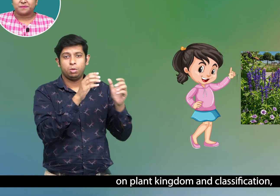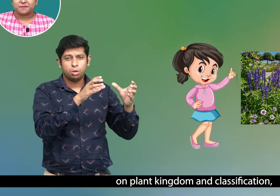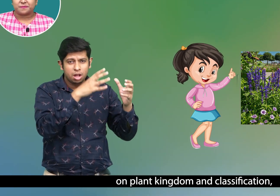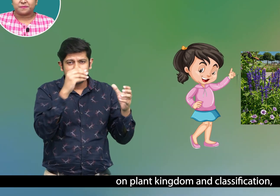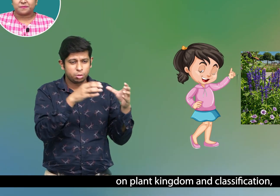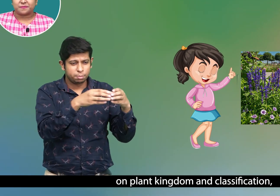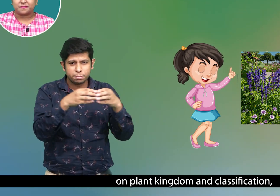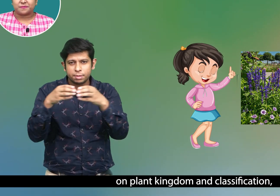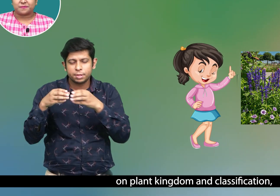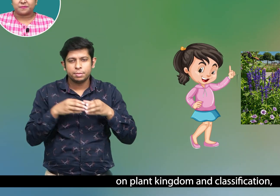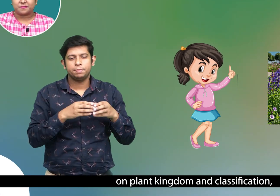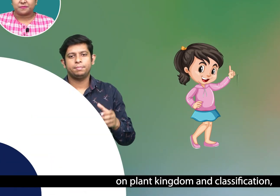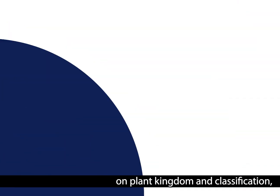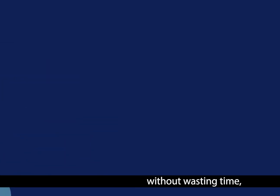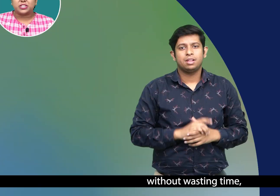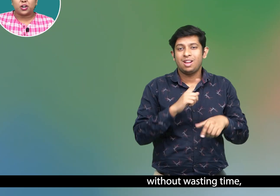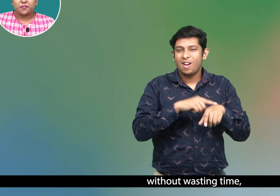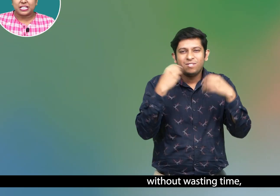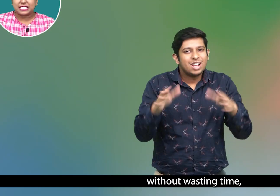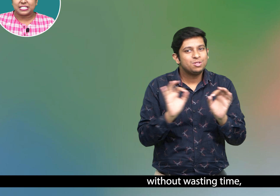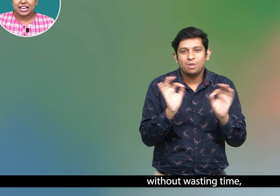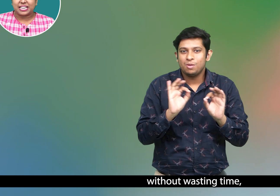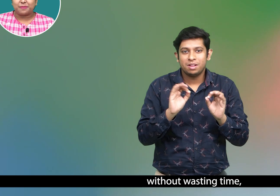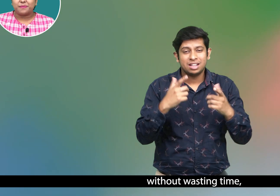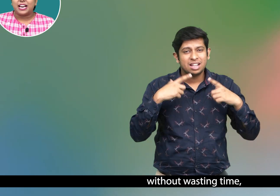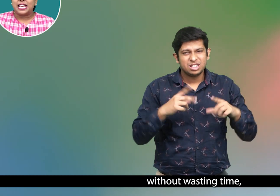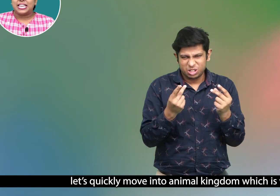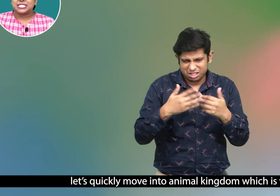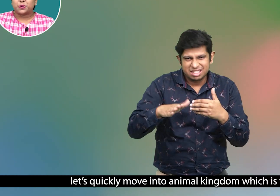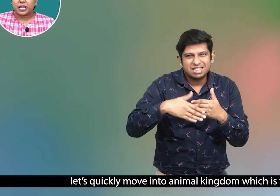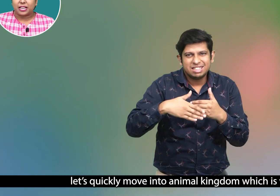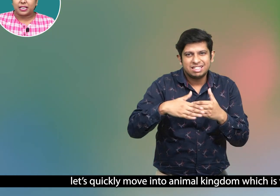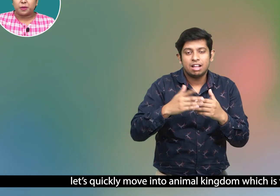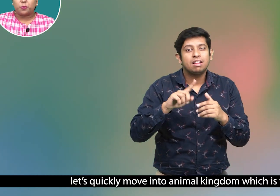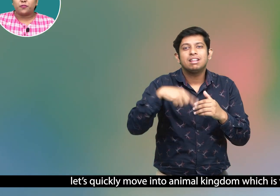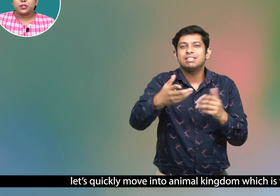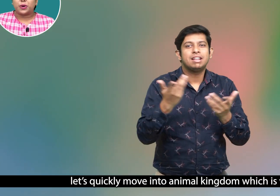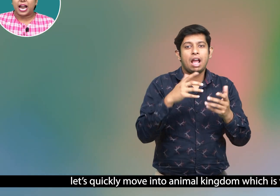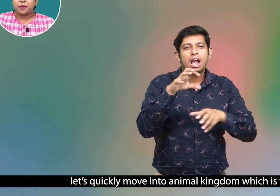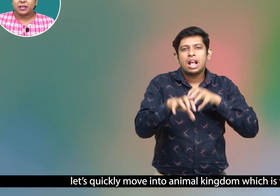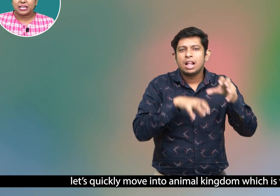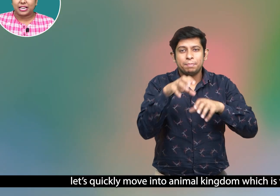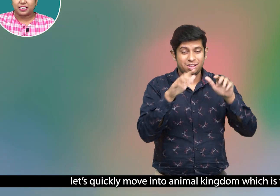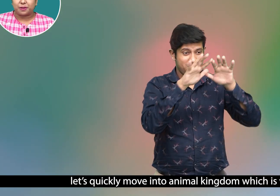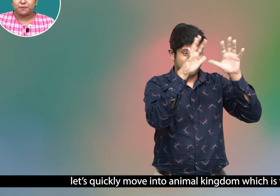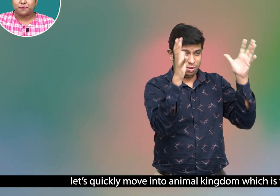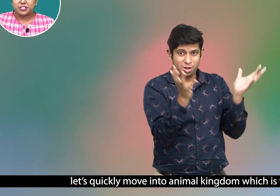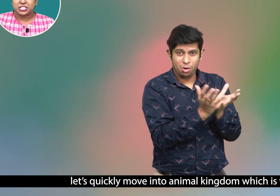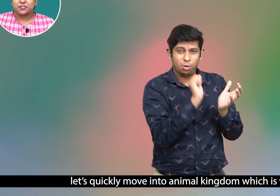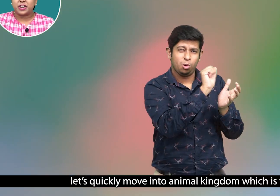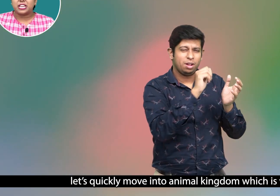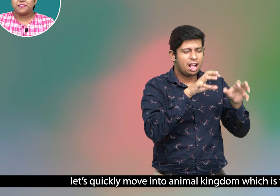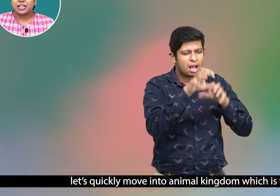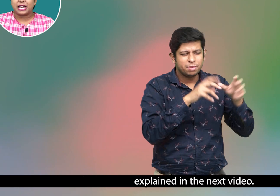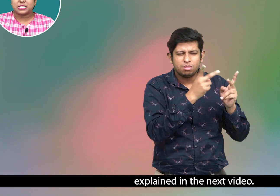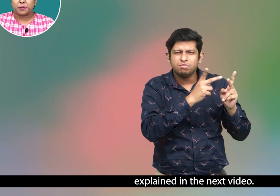Without wasting time, Let's quickly move into animal kingdom, which